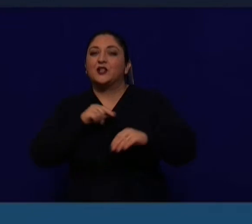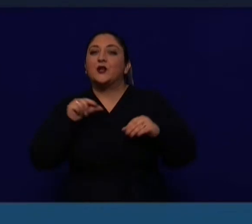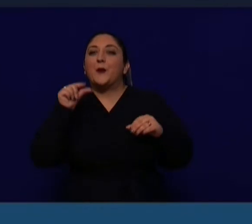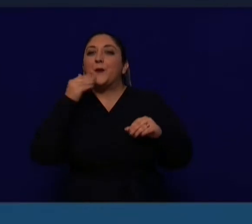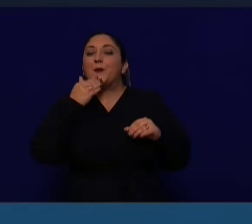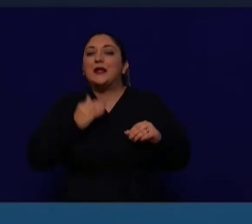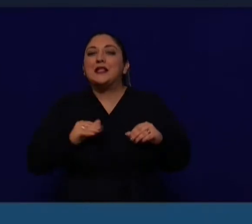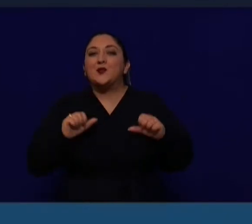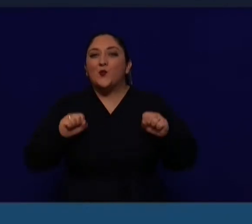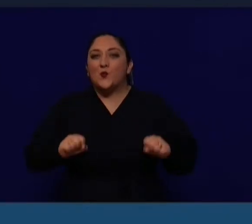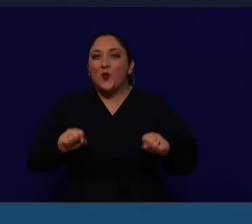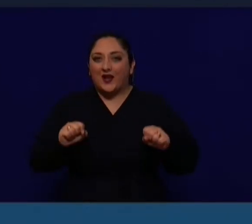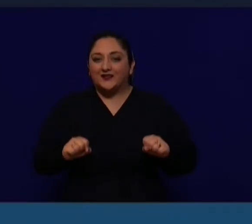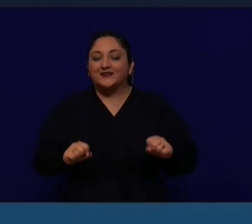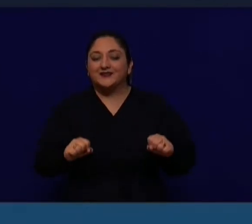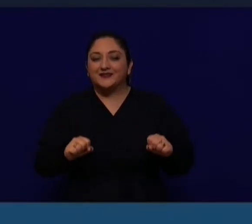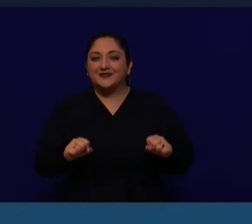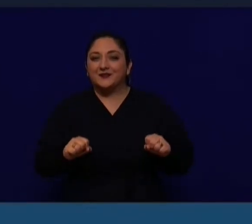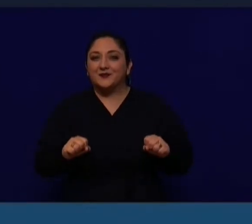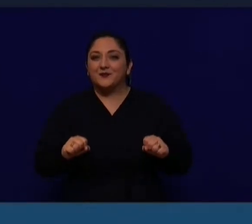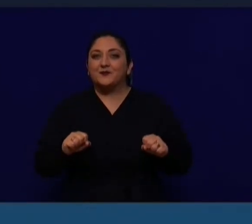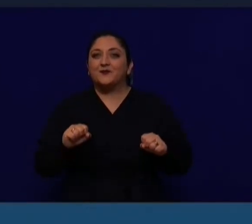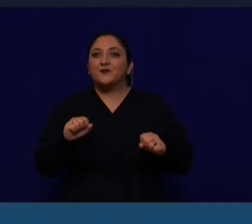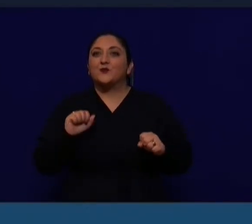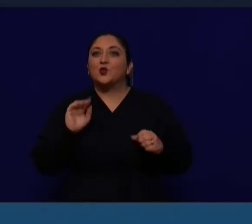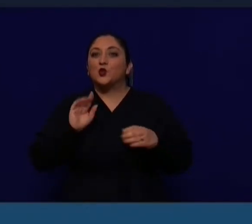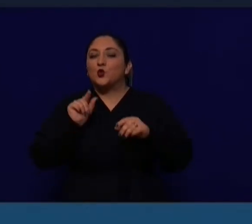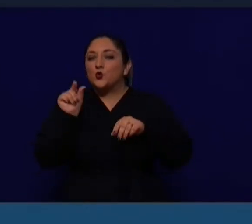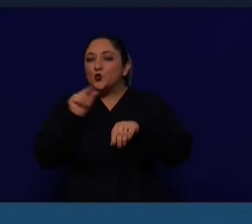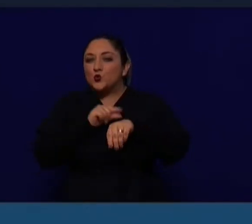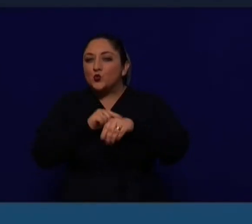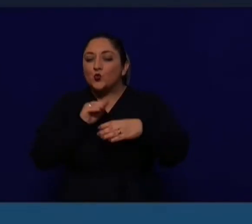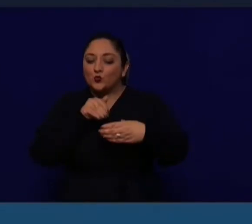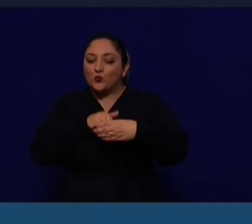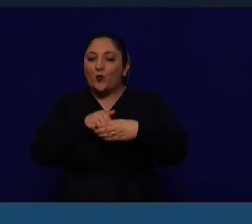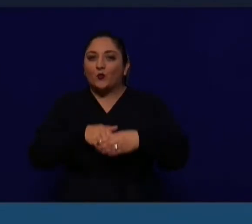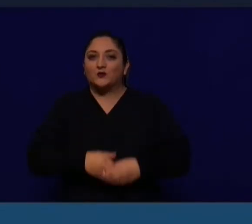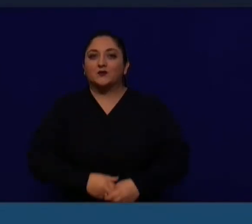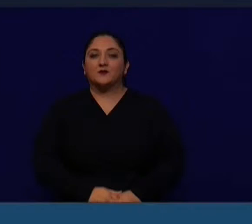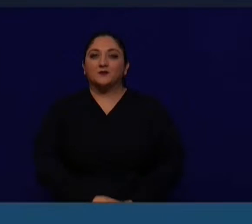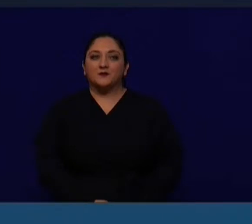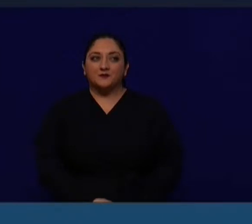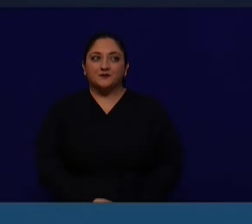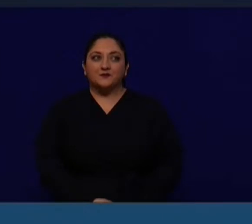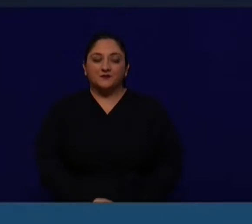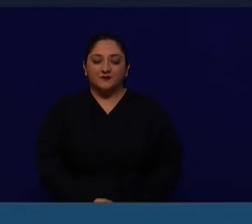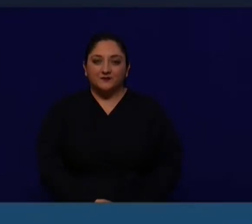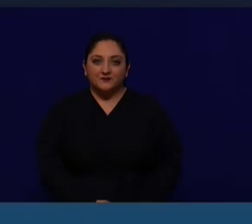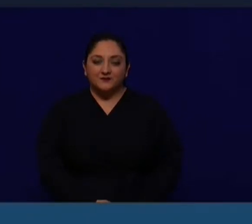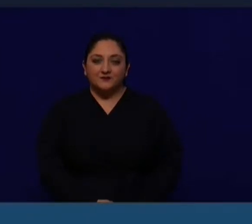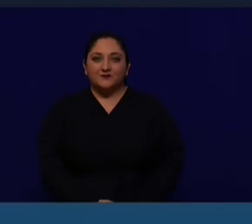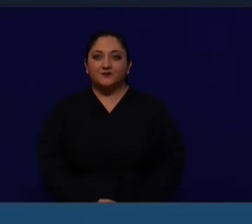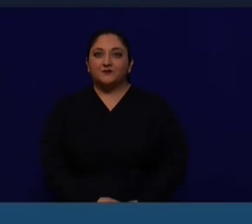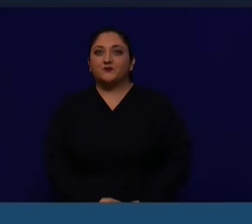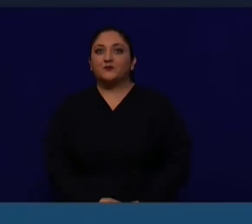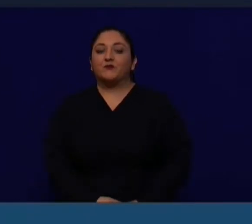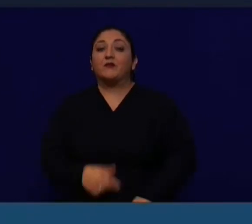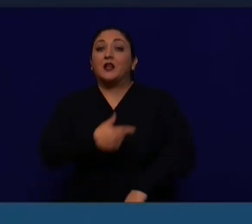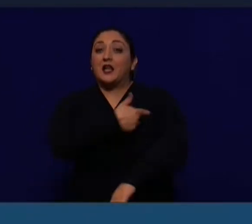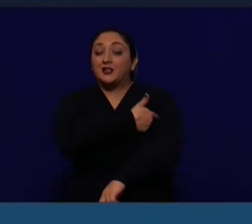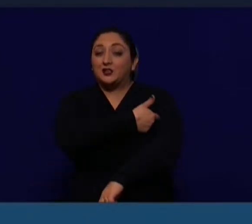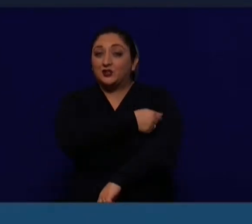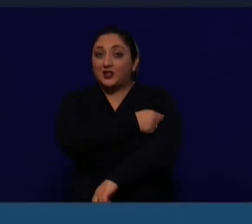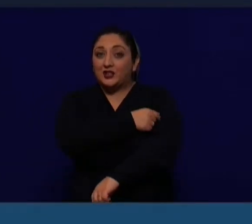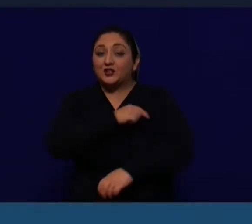for the invitation to come to you, because we will be sending them in groups and groups. The amount of vaccines which have